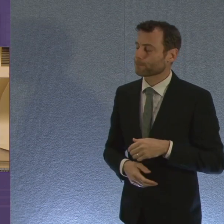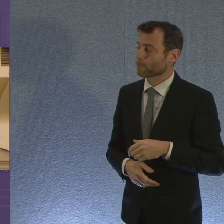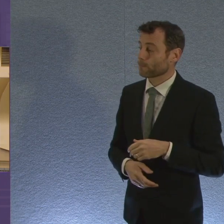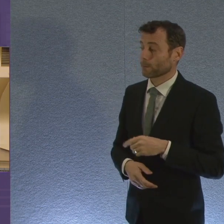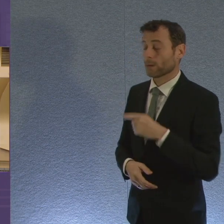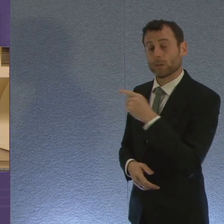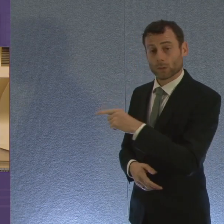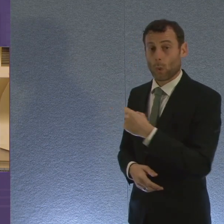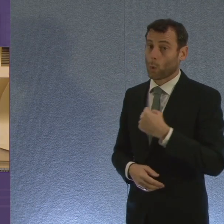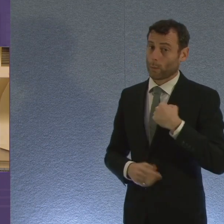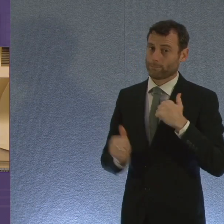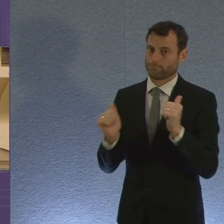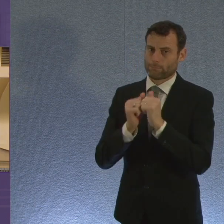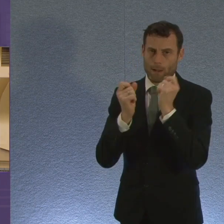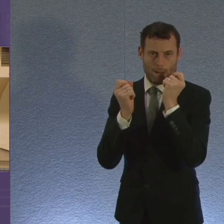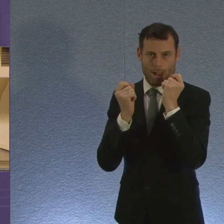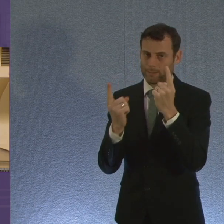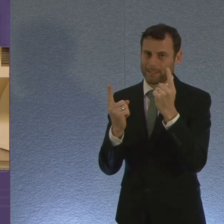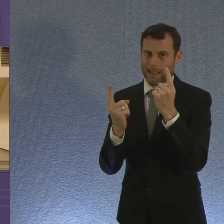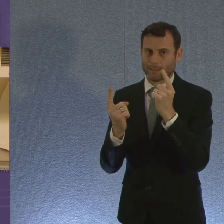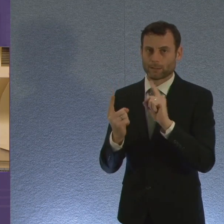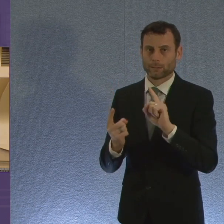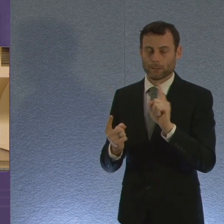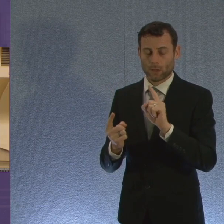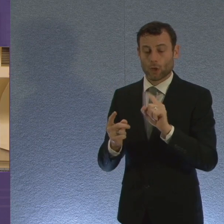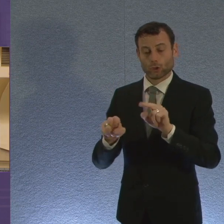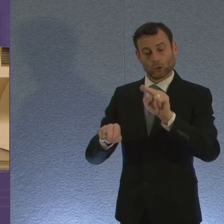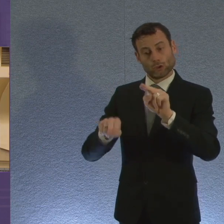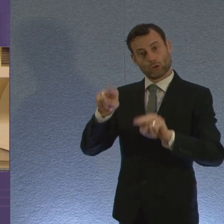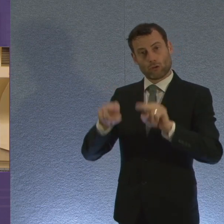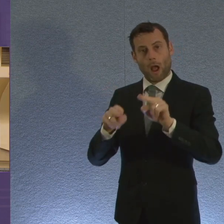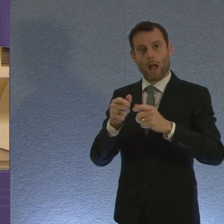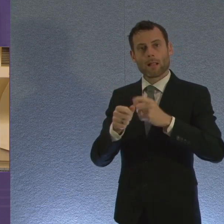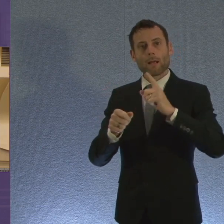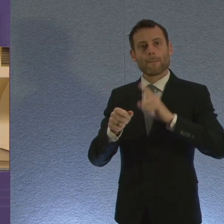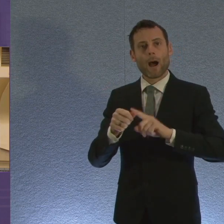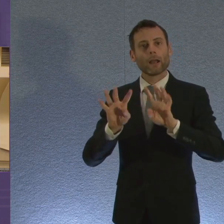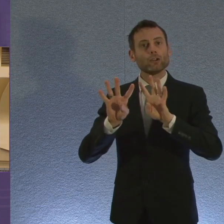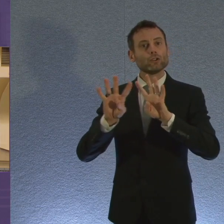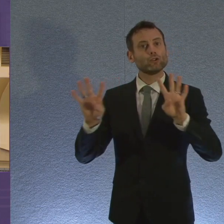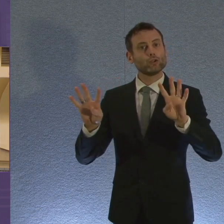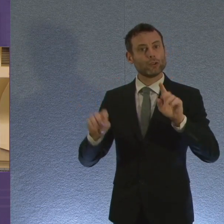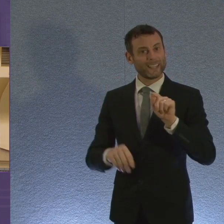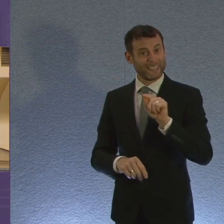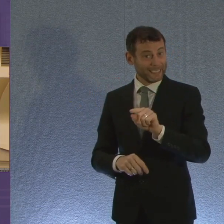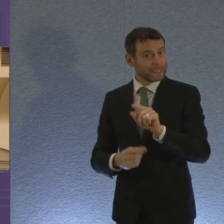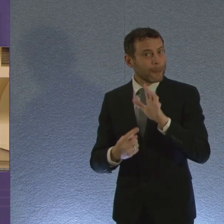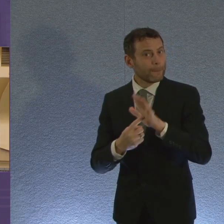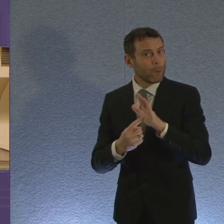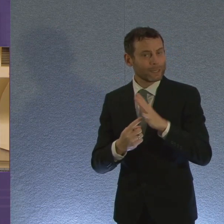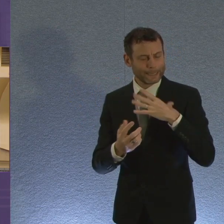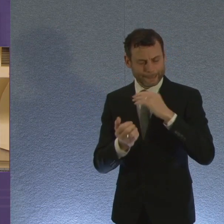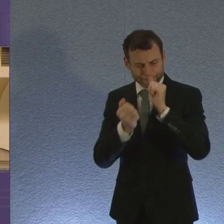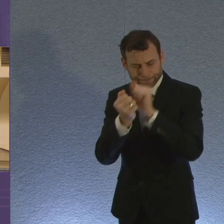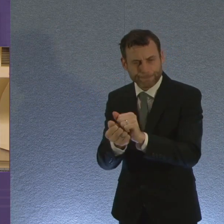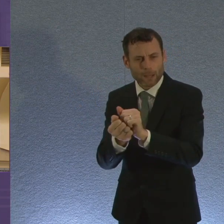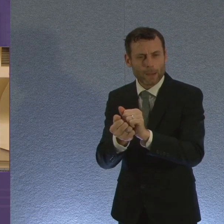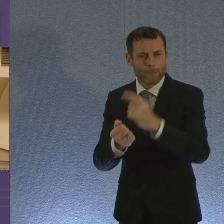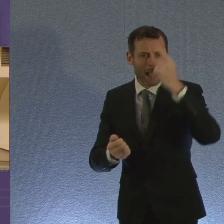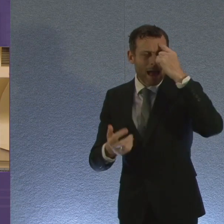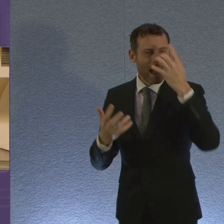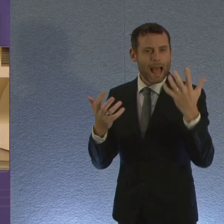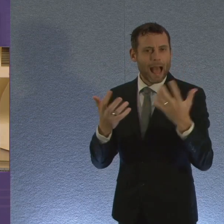how vital the principle of trial by jury is. The Lord President's proposal acknowledged that too, but